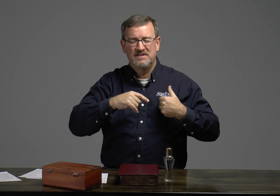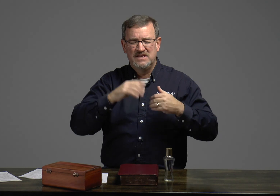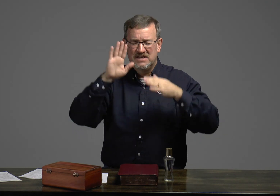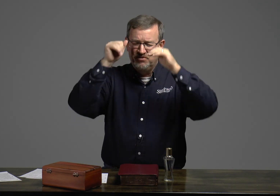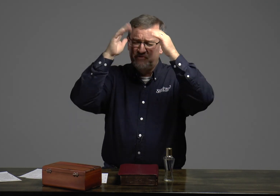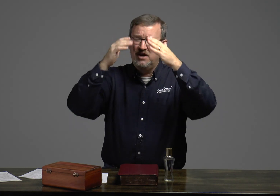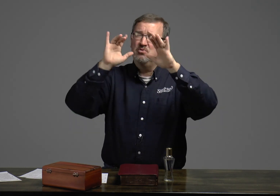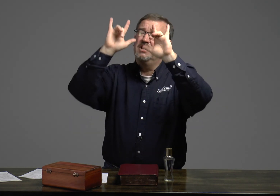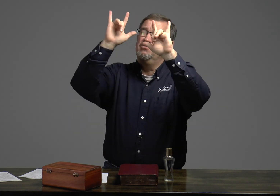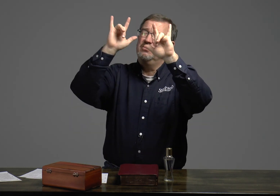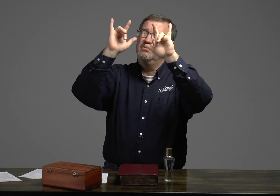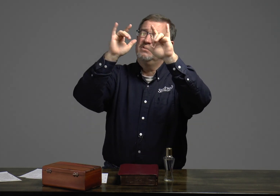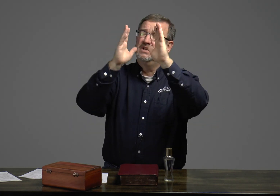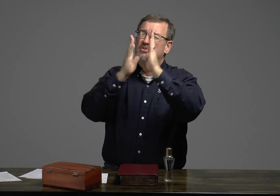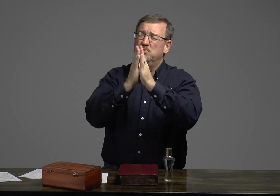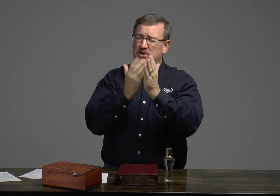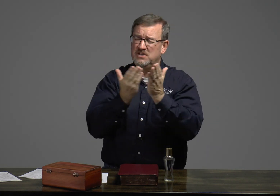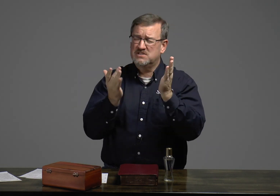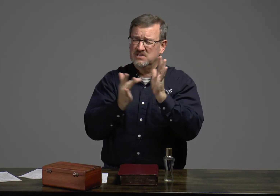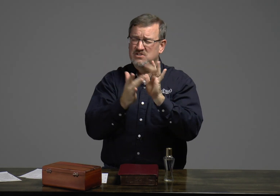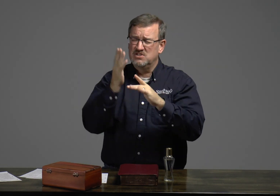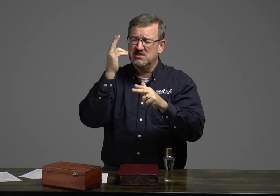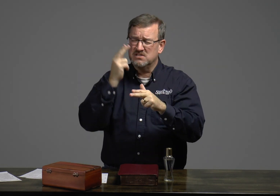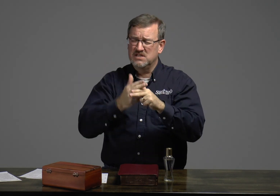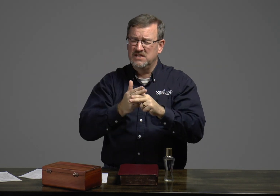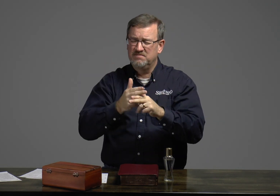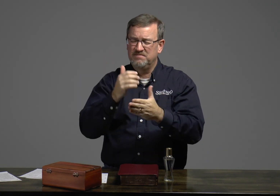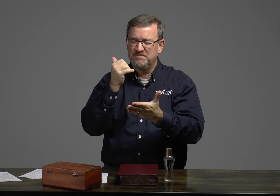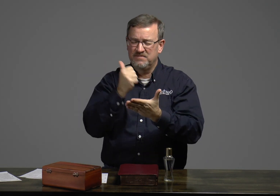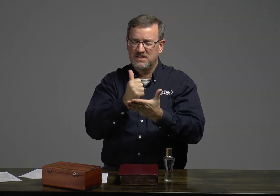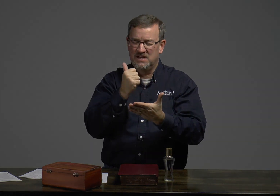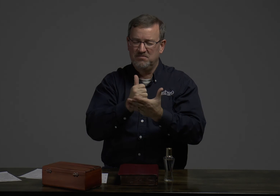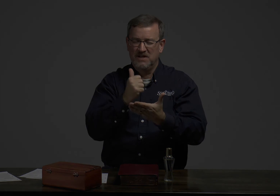Heavenly Father, we love you. We pray these things in Jesus' name. Amen.